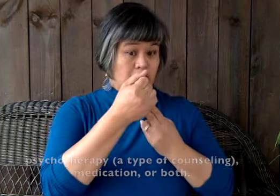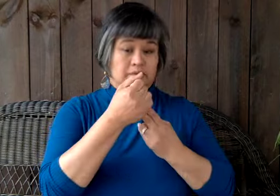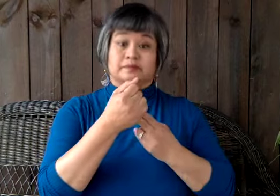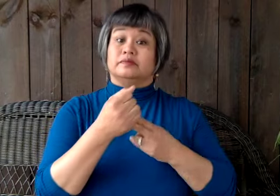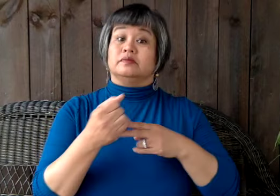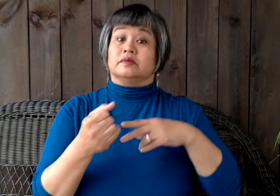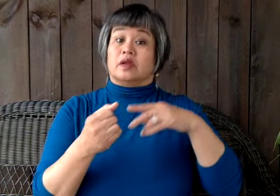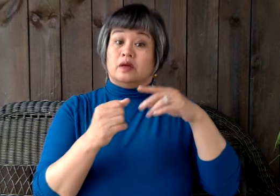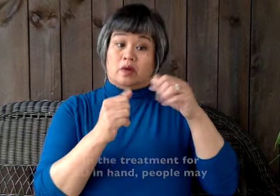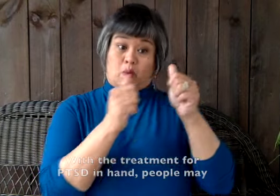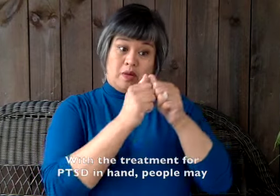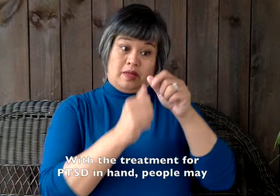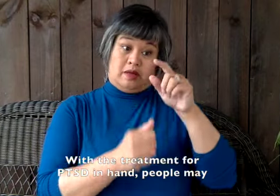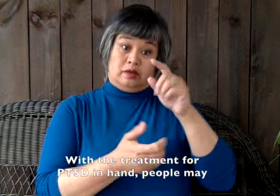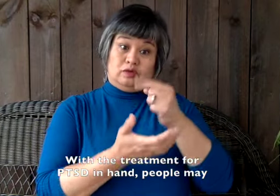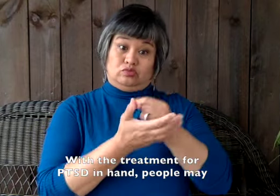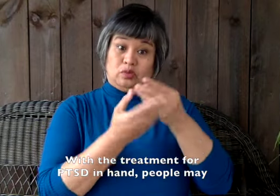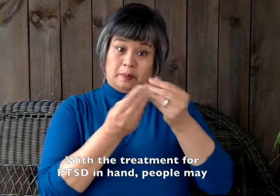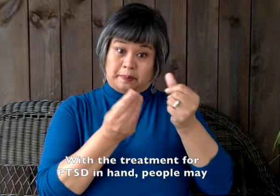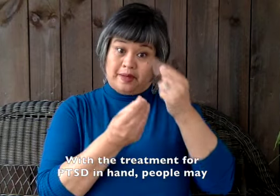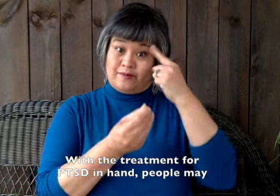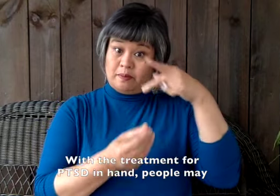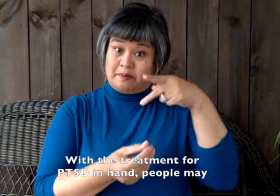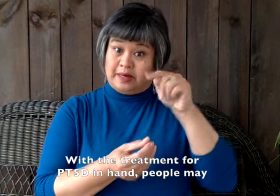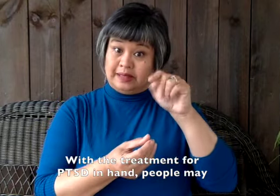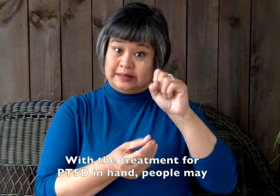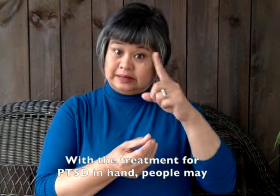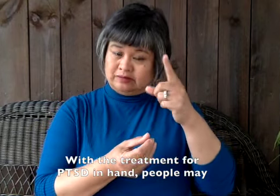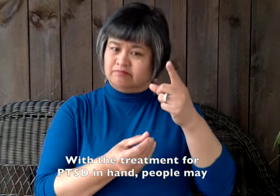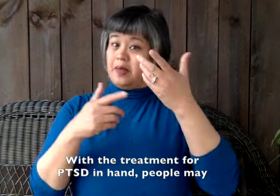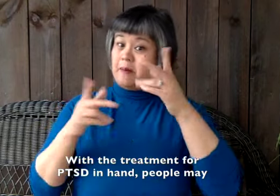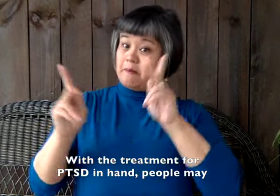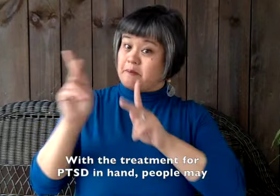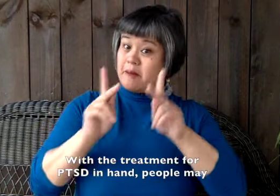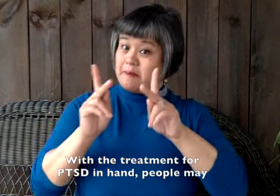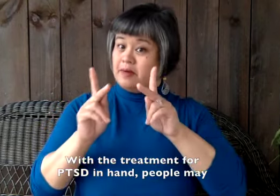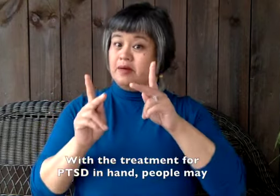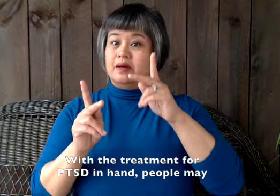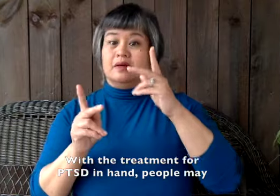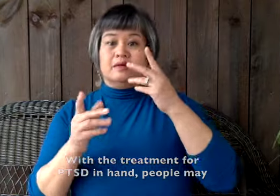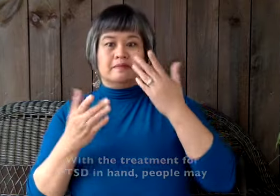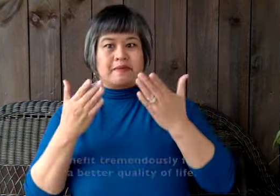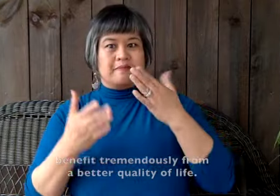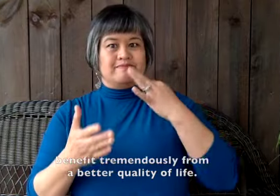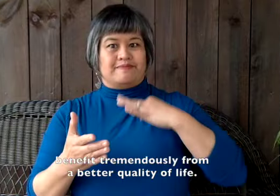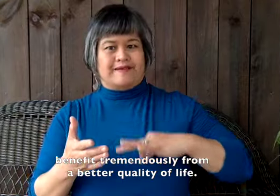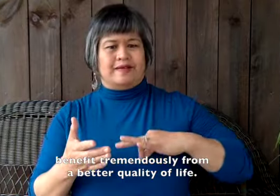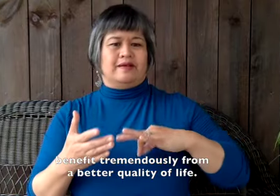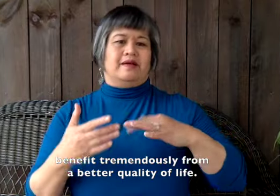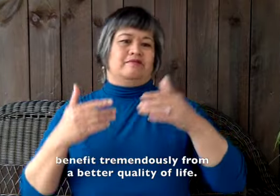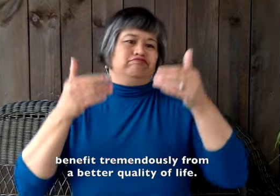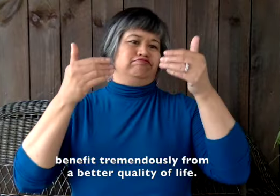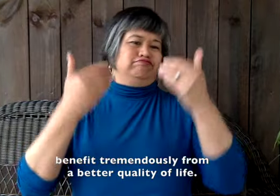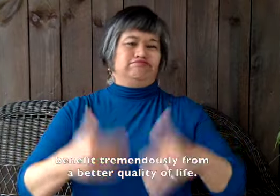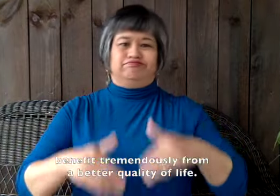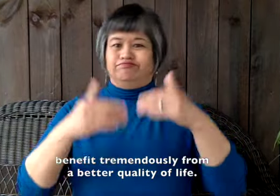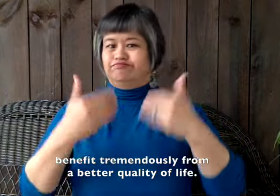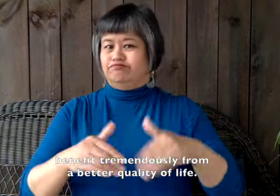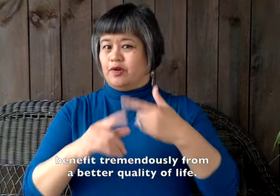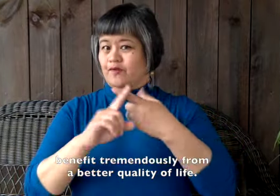both. With the treatment for PTSD in hand, people may benefit tremendously from